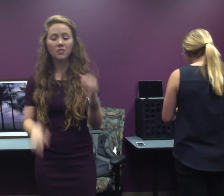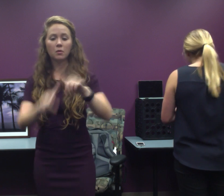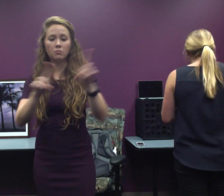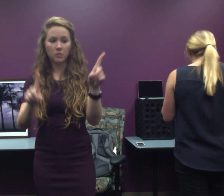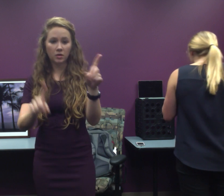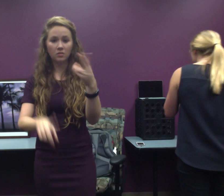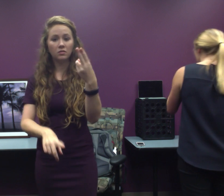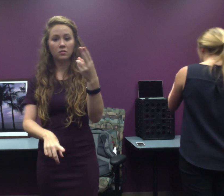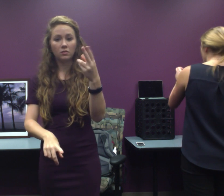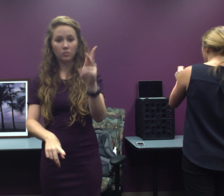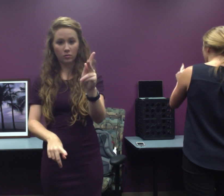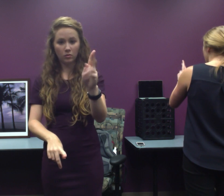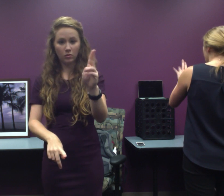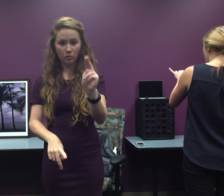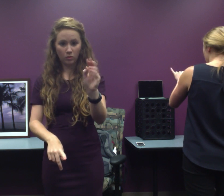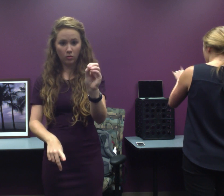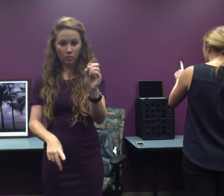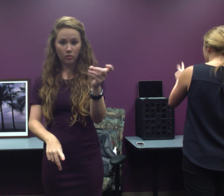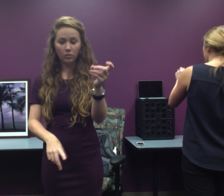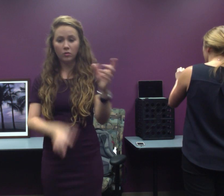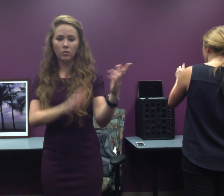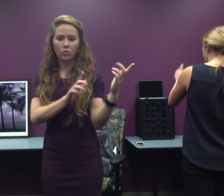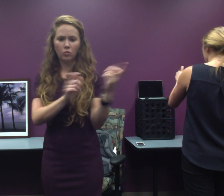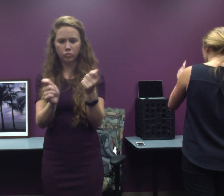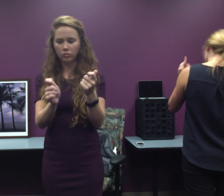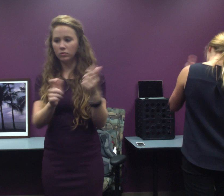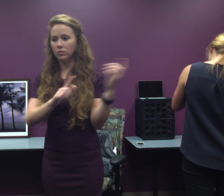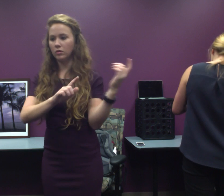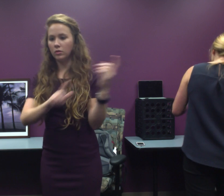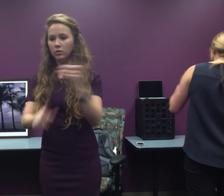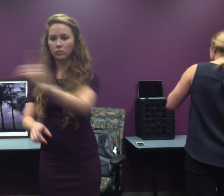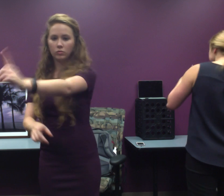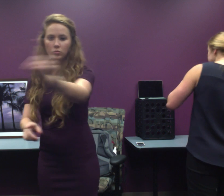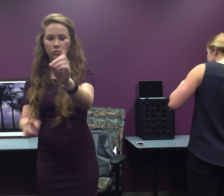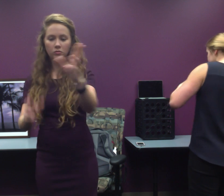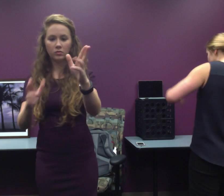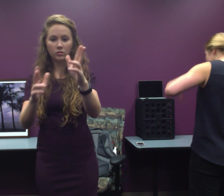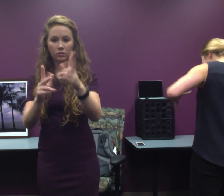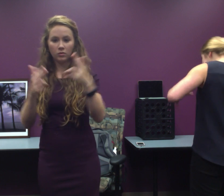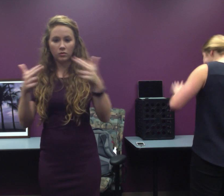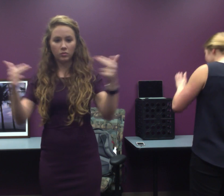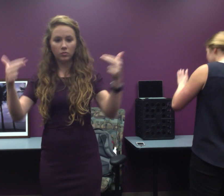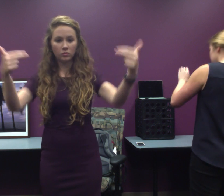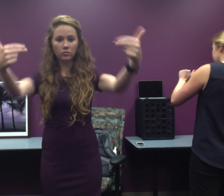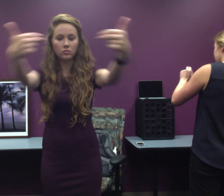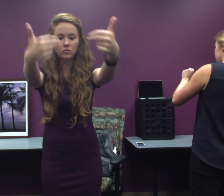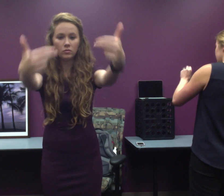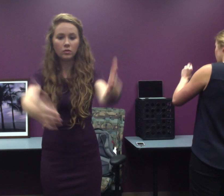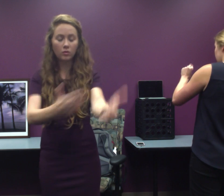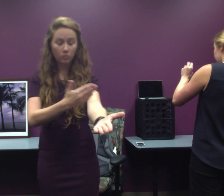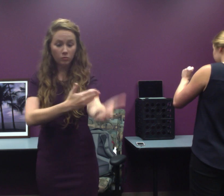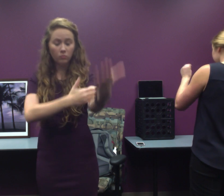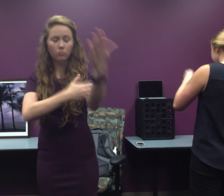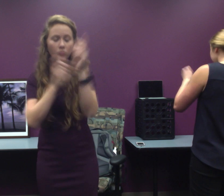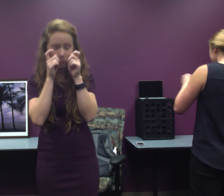Boston. And they set them up around the city so that, here we go, another morning when the British wake up, all of a sudden they're looking at all these